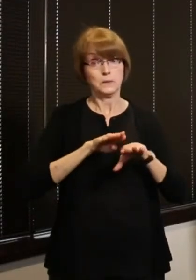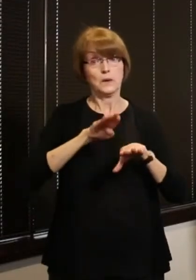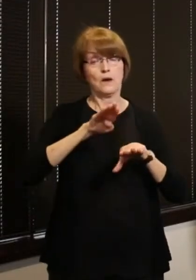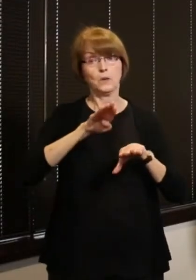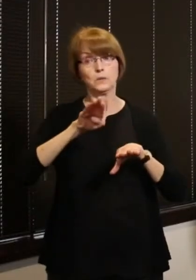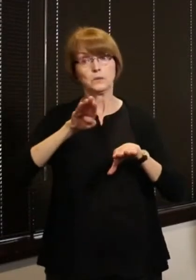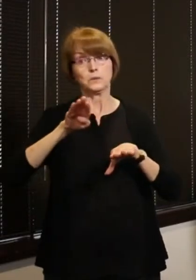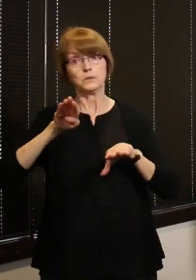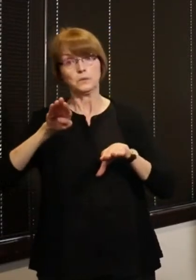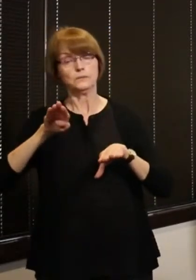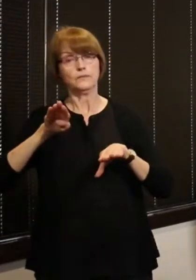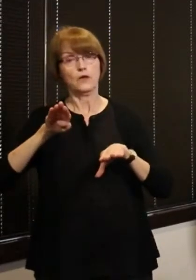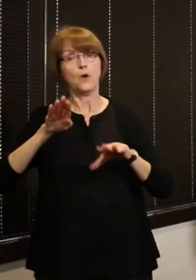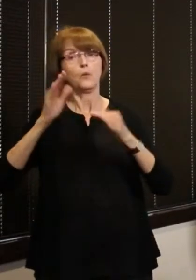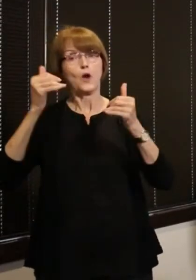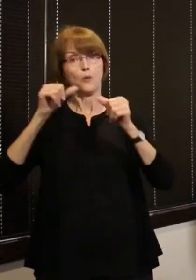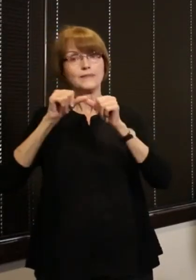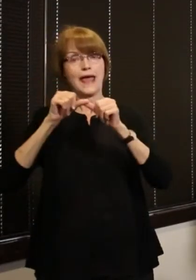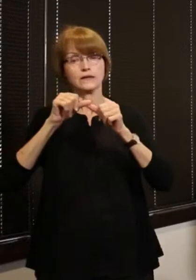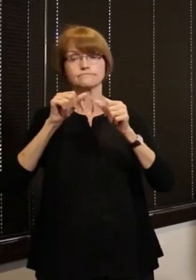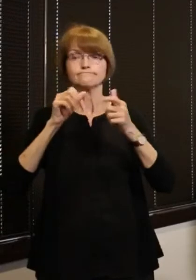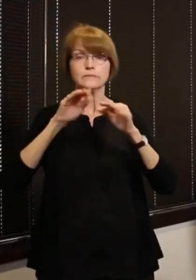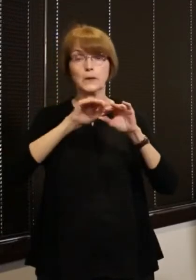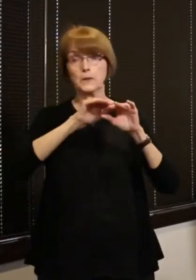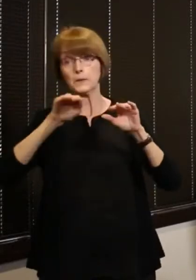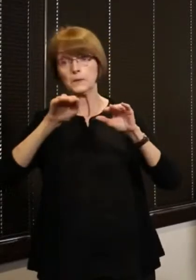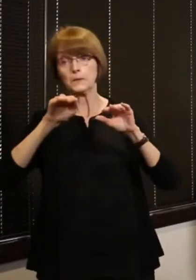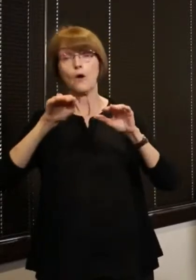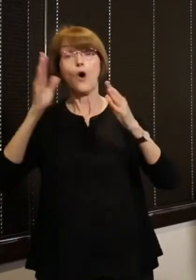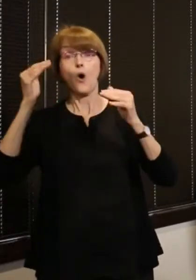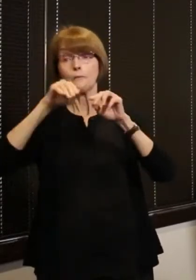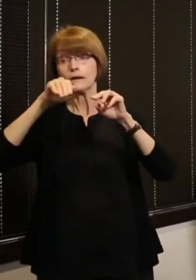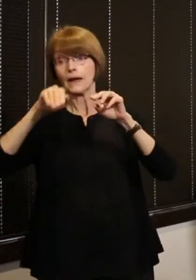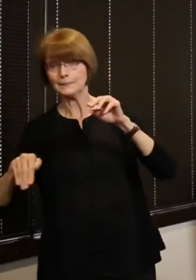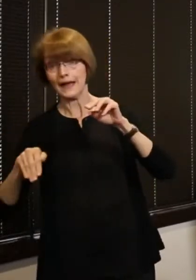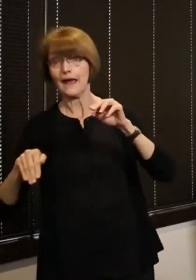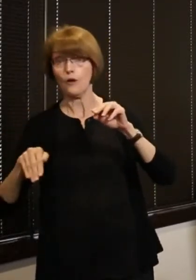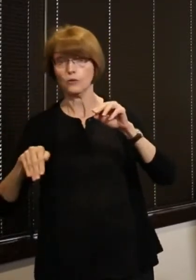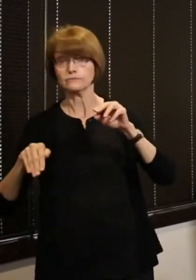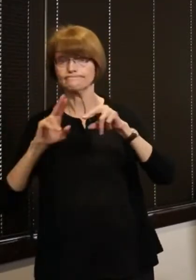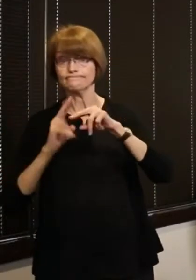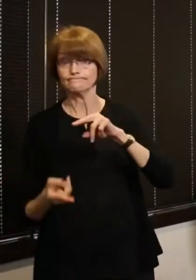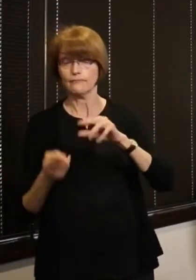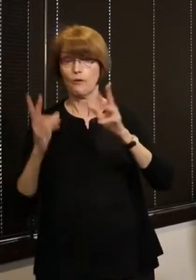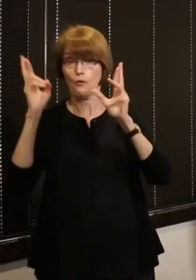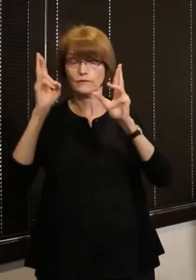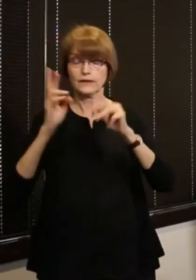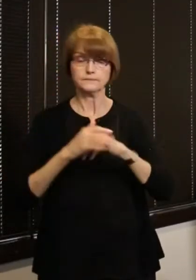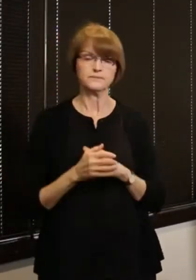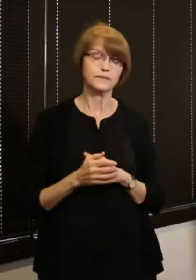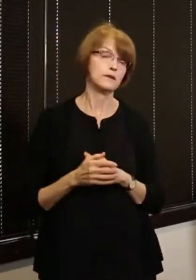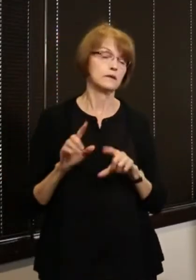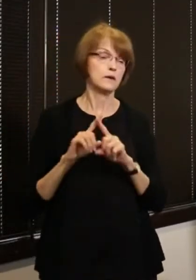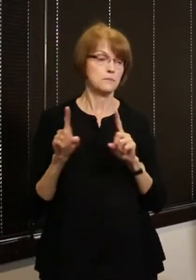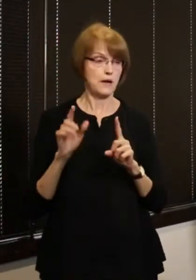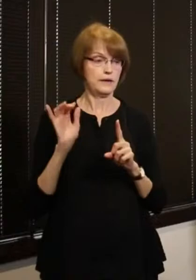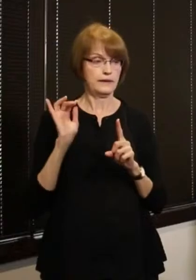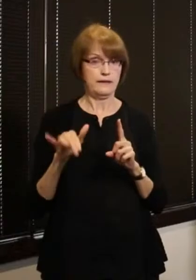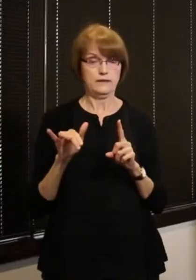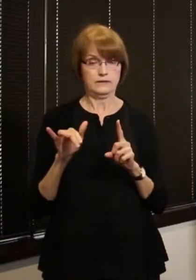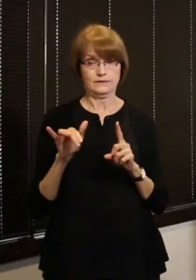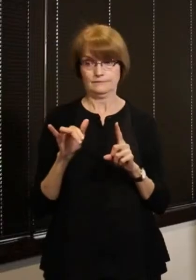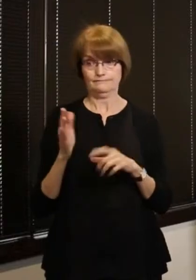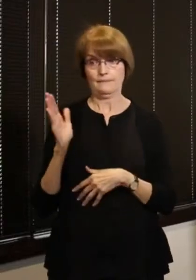hoping that this is going to continue either to plateau or come down, hopefully come down. But again, that significant rise